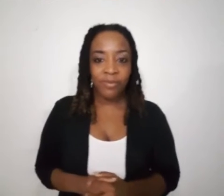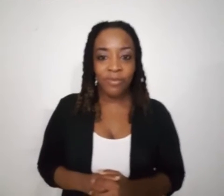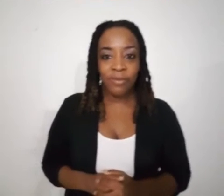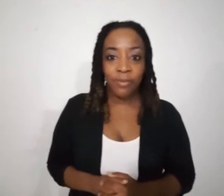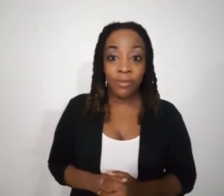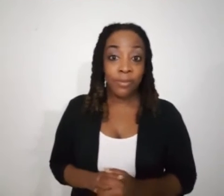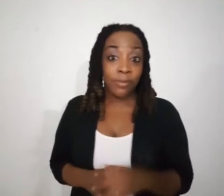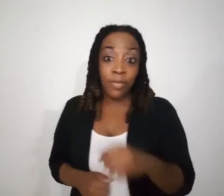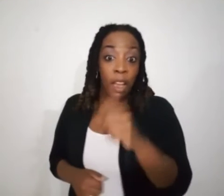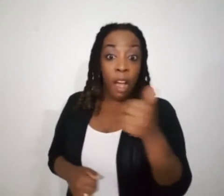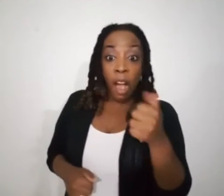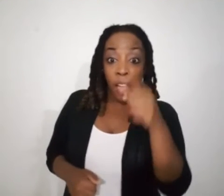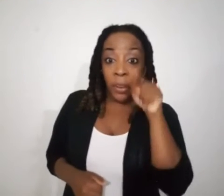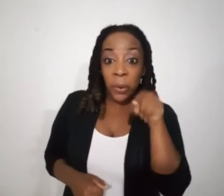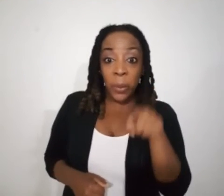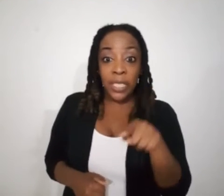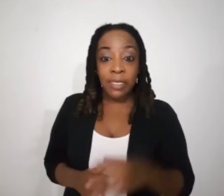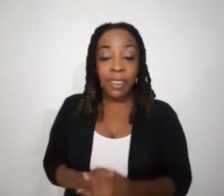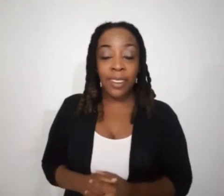other questions?